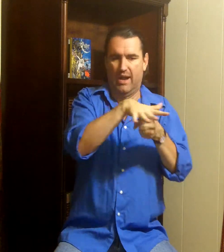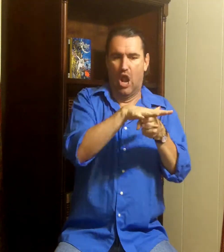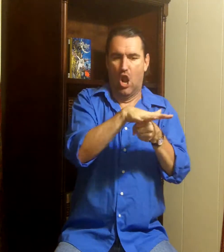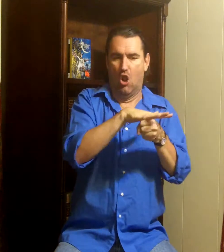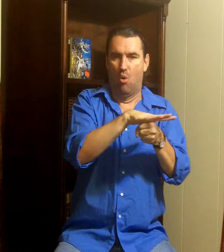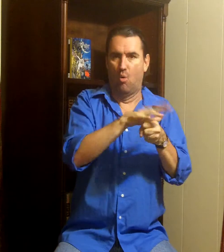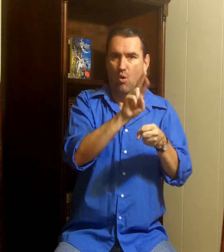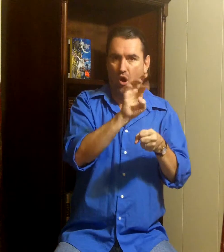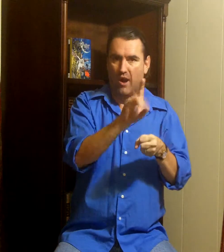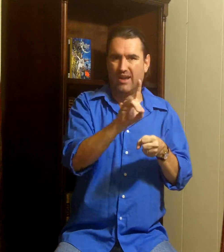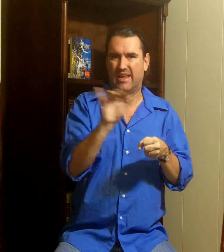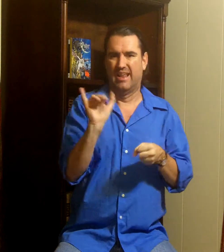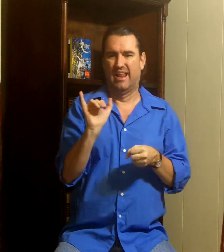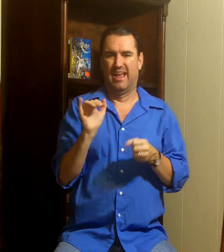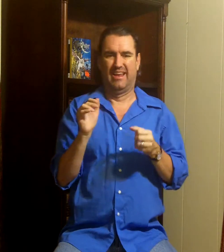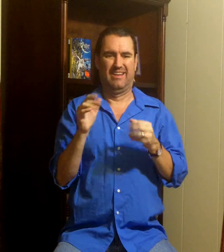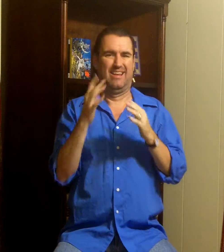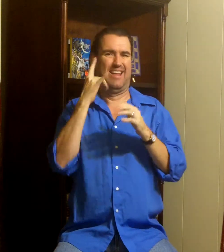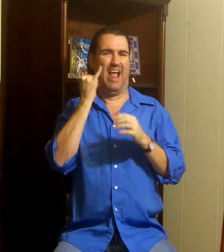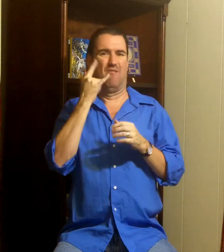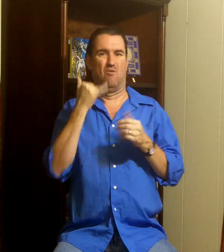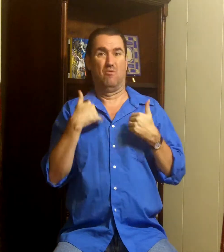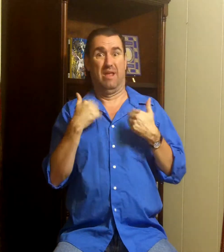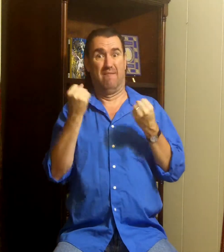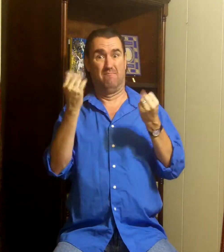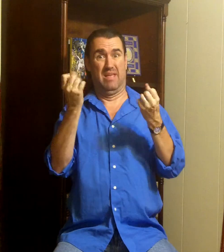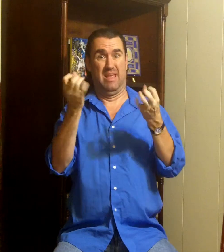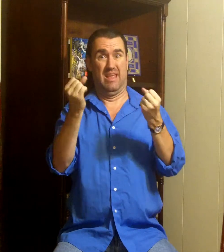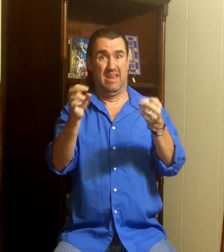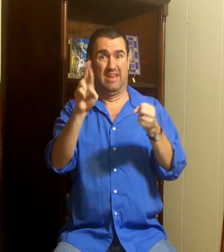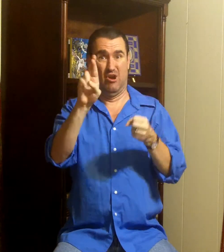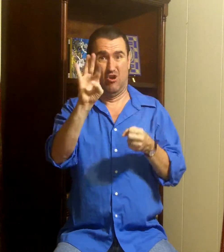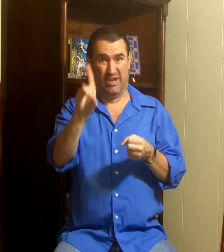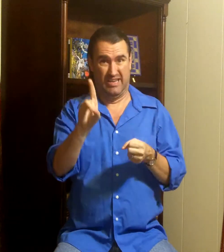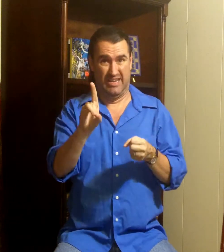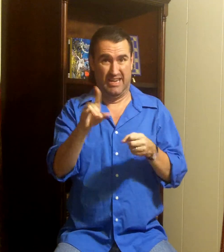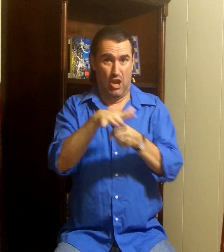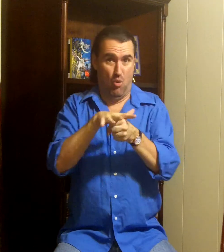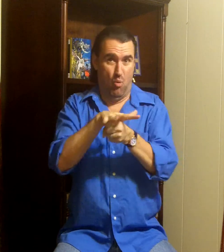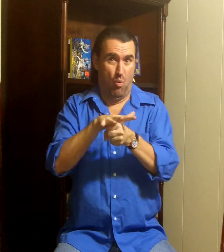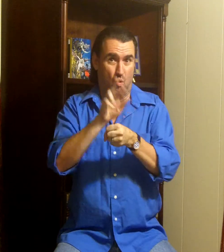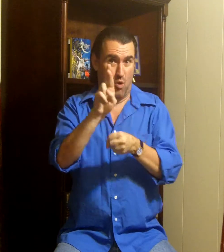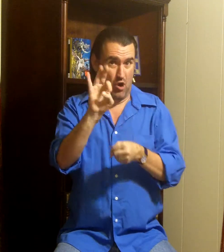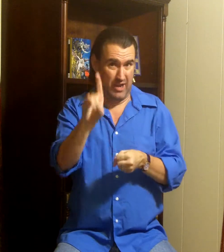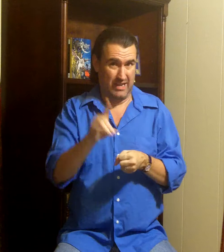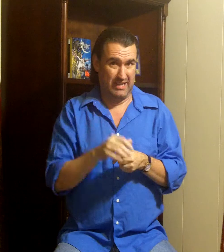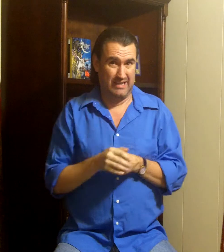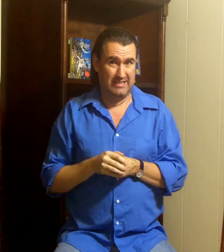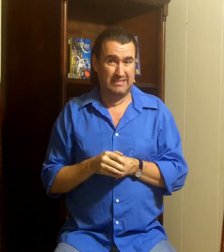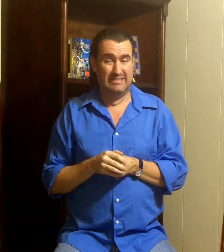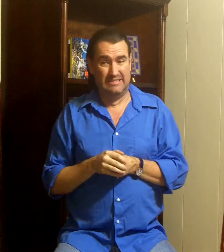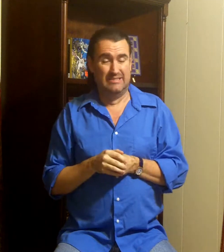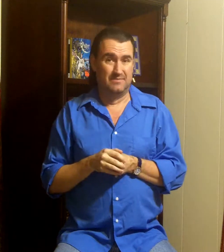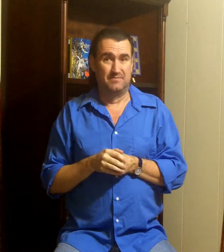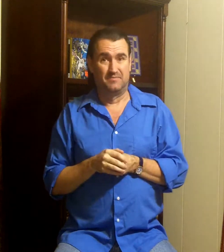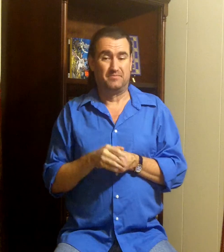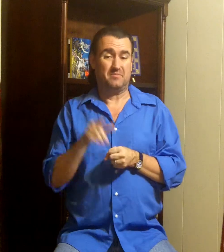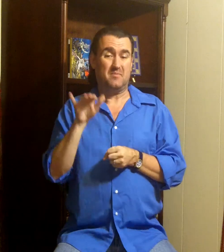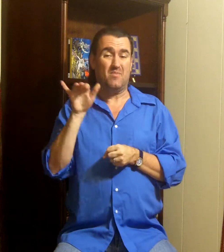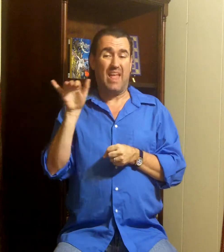like California, we have several local RIDs. So those often will have